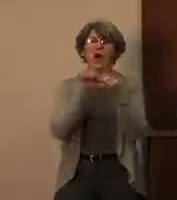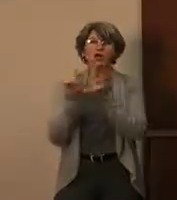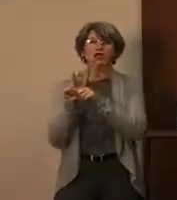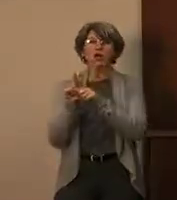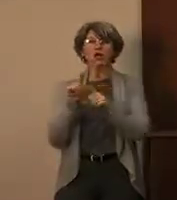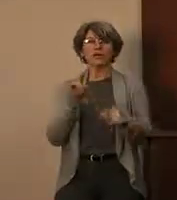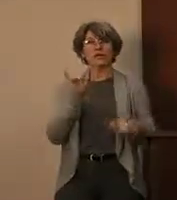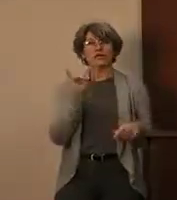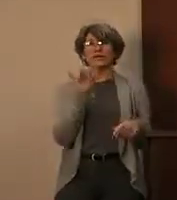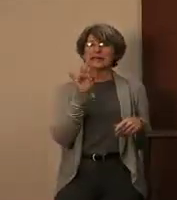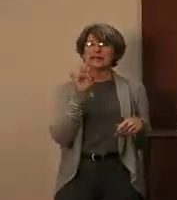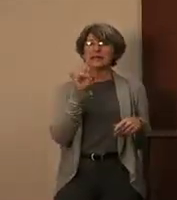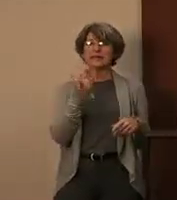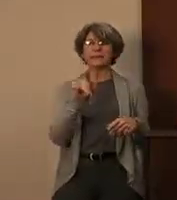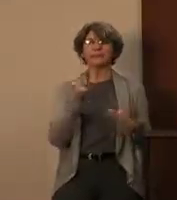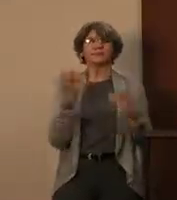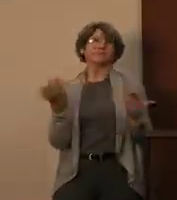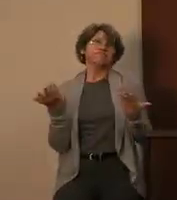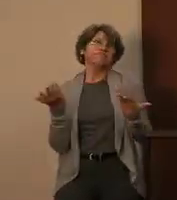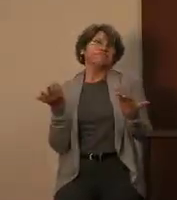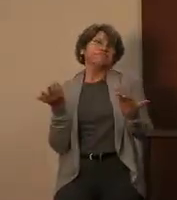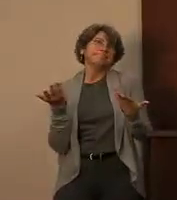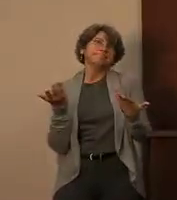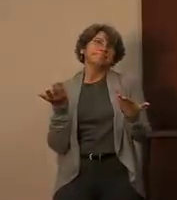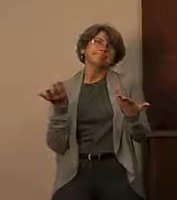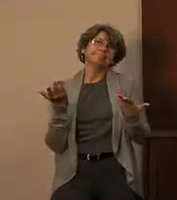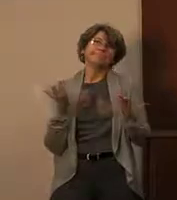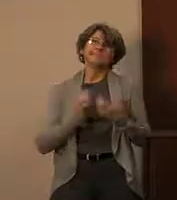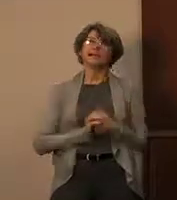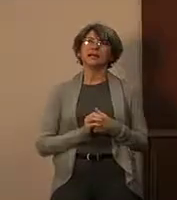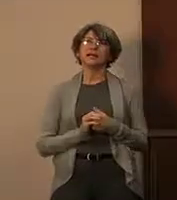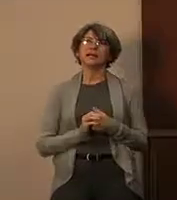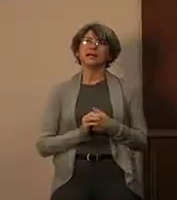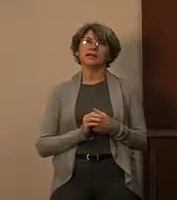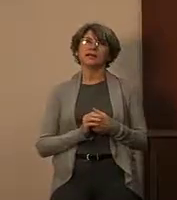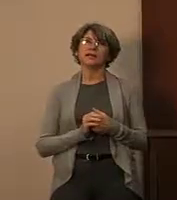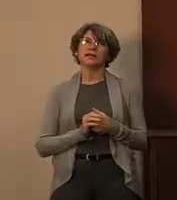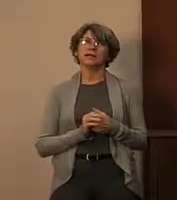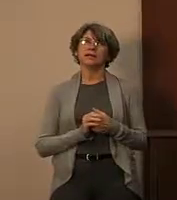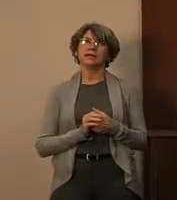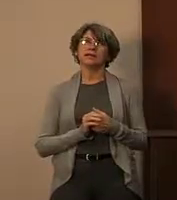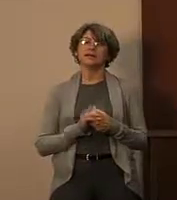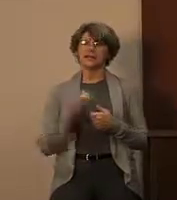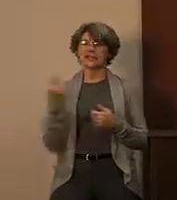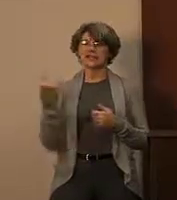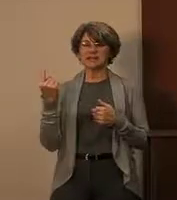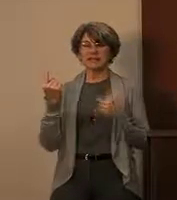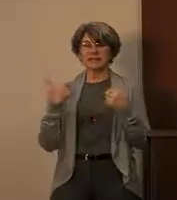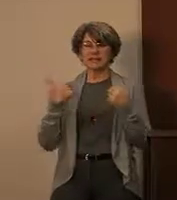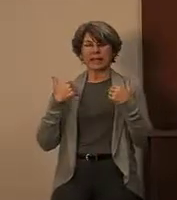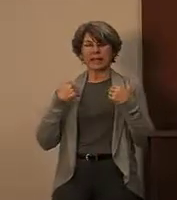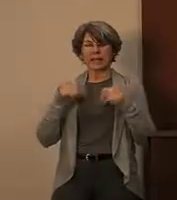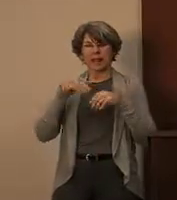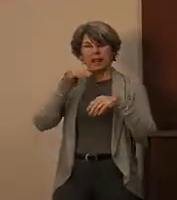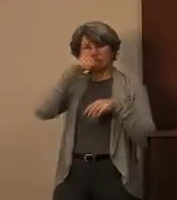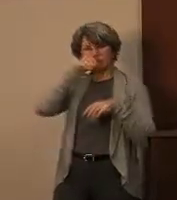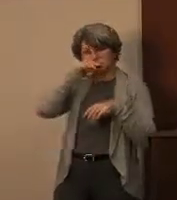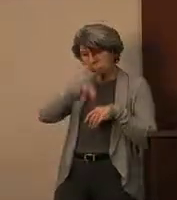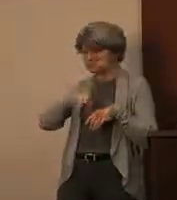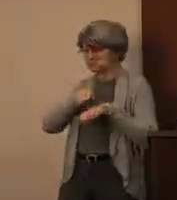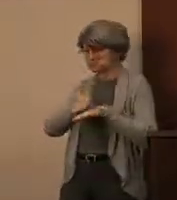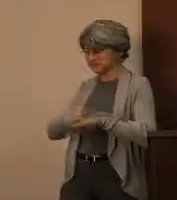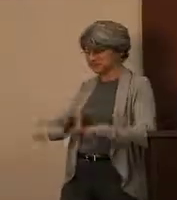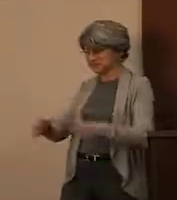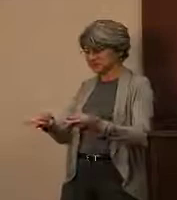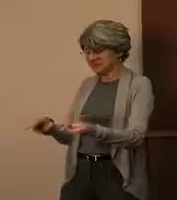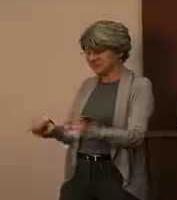you handle any of where anybody has had secretions, if you handle that, like